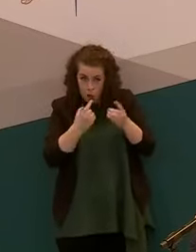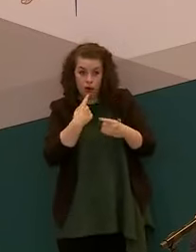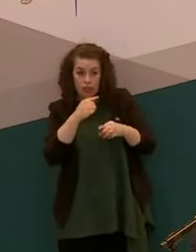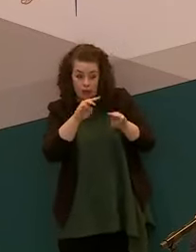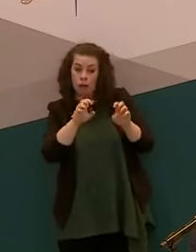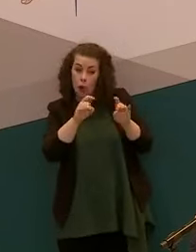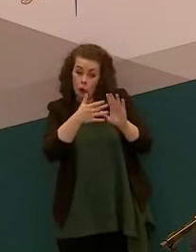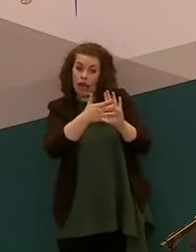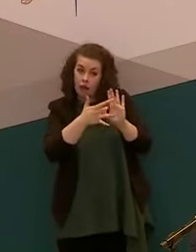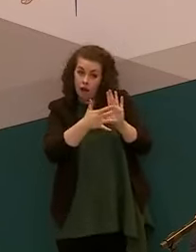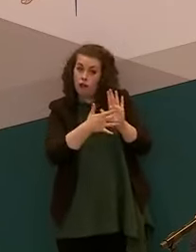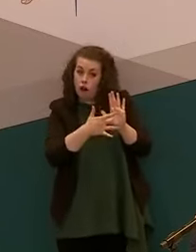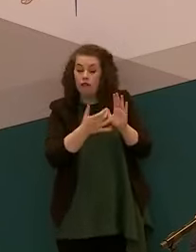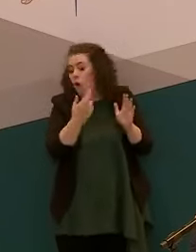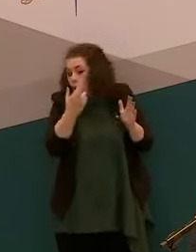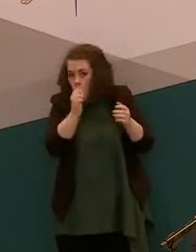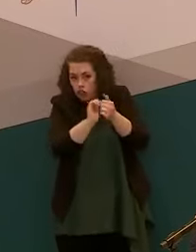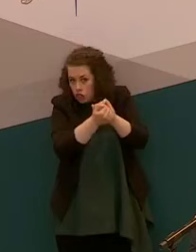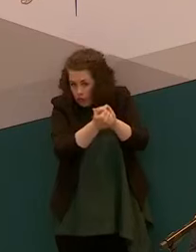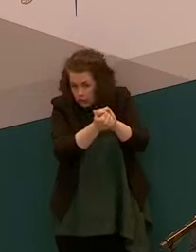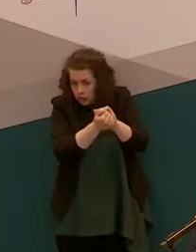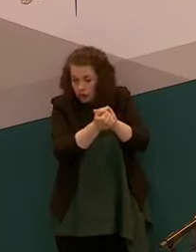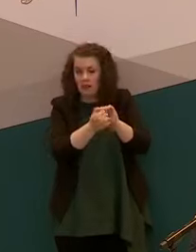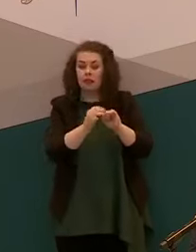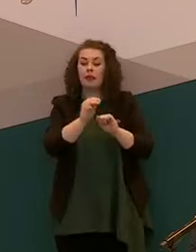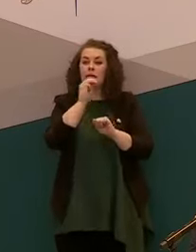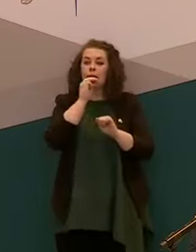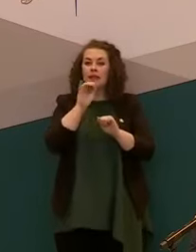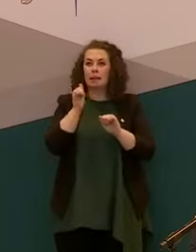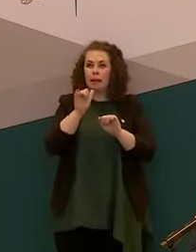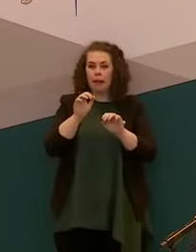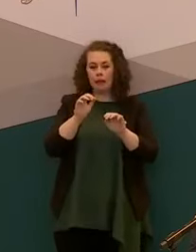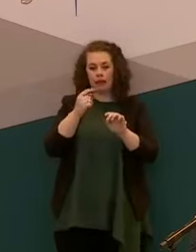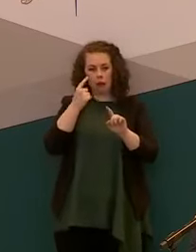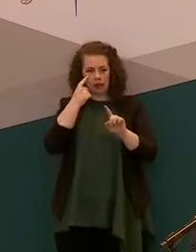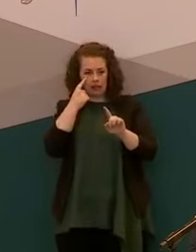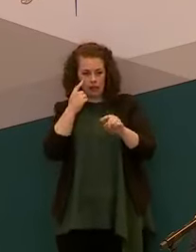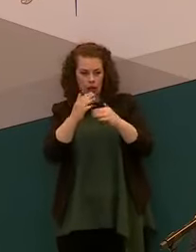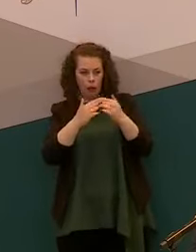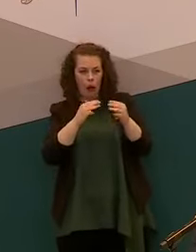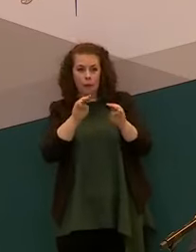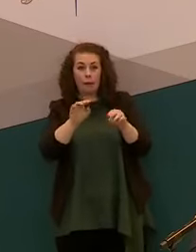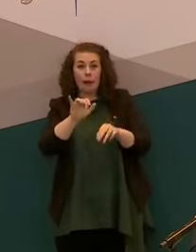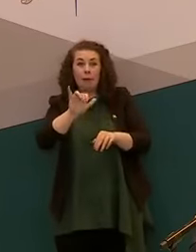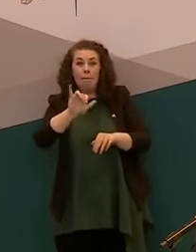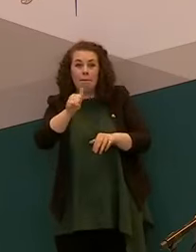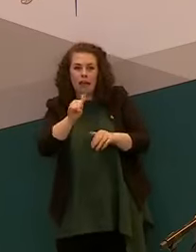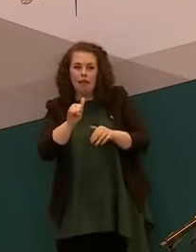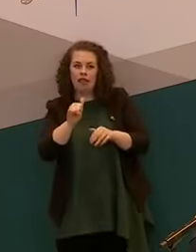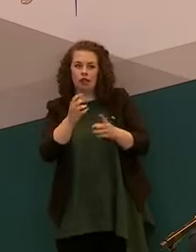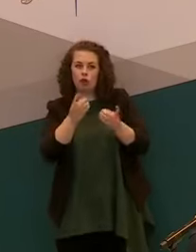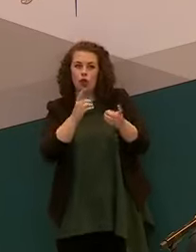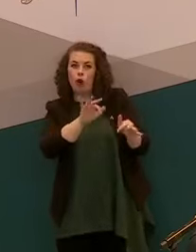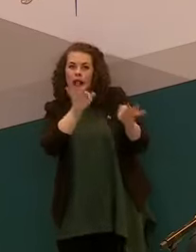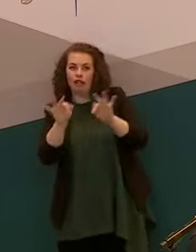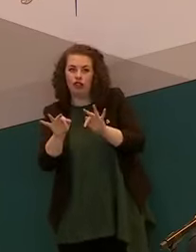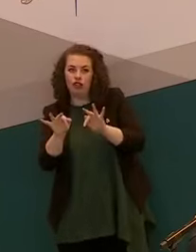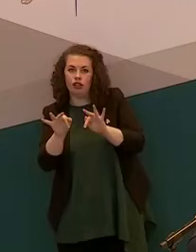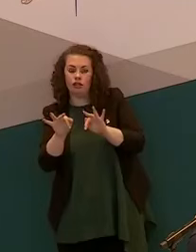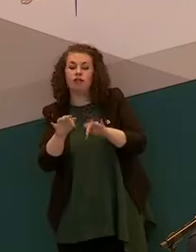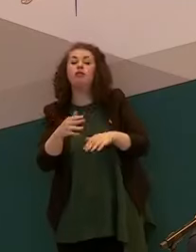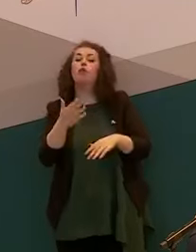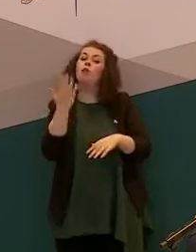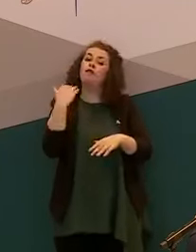the effect of what you might call anticipatory behaviour. So as we went through the measures that were introduced to